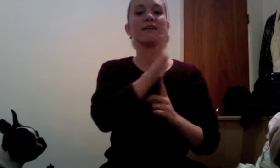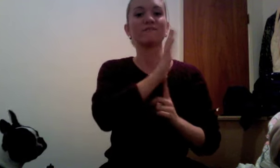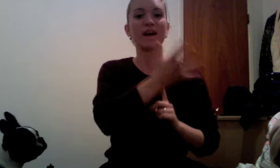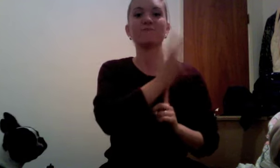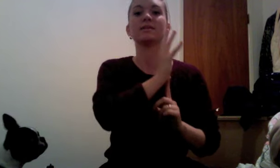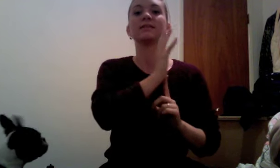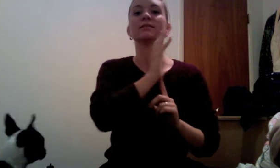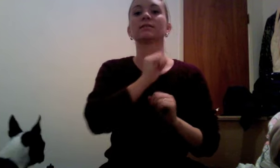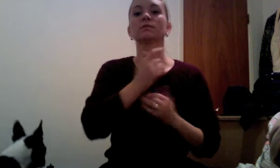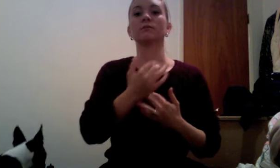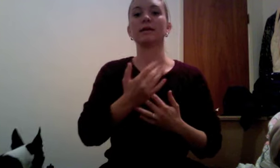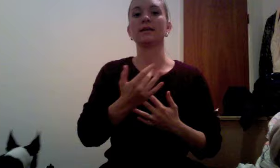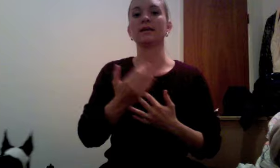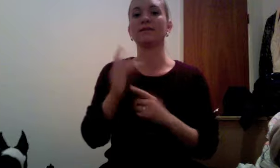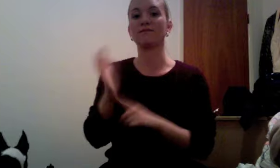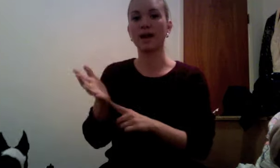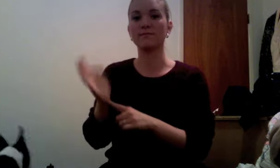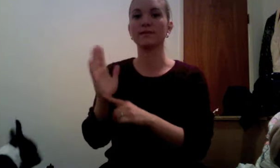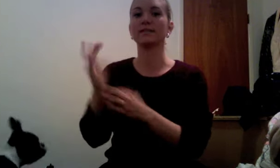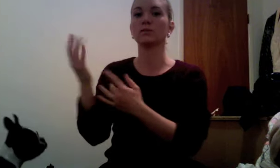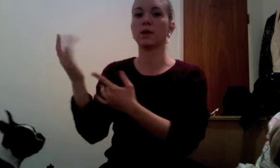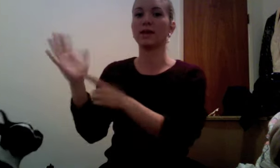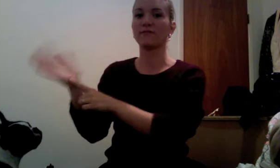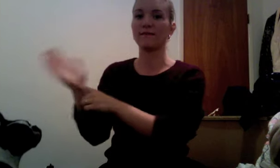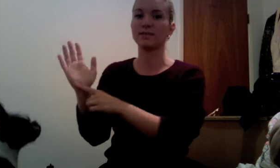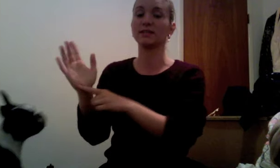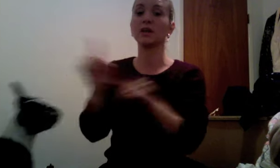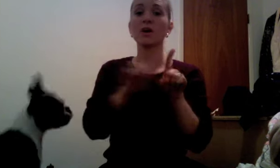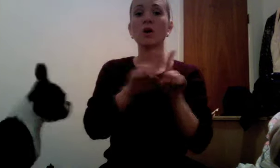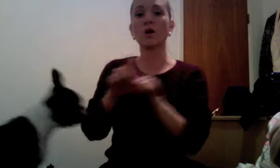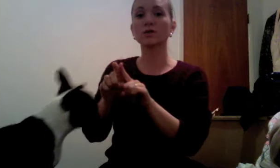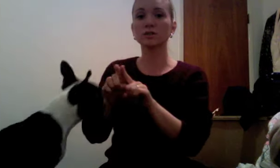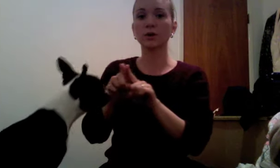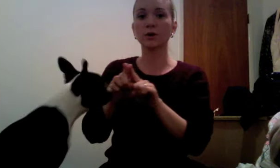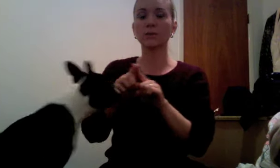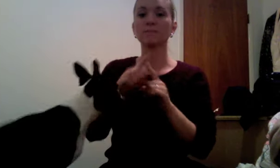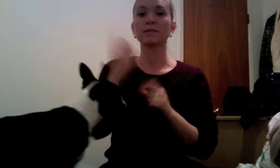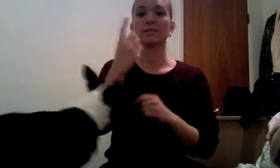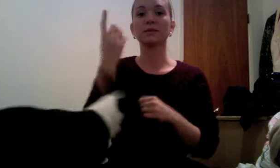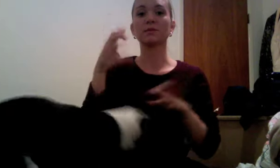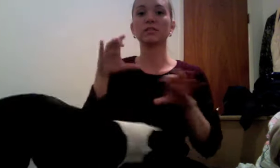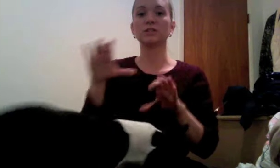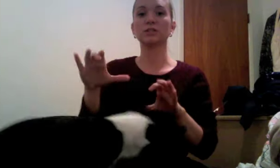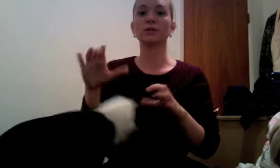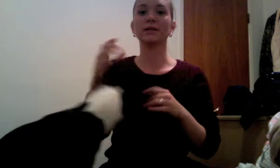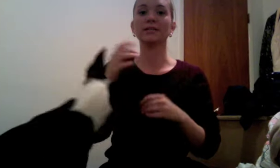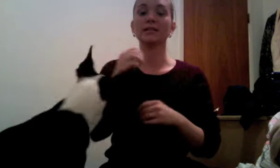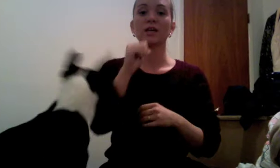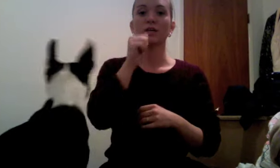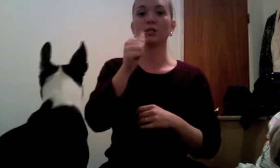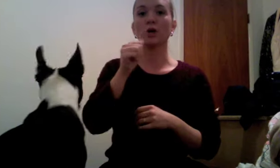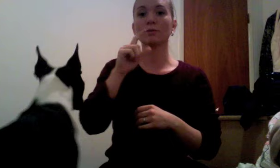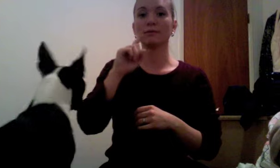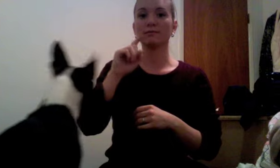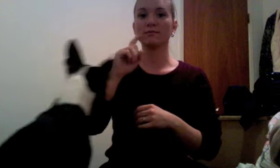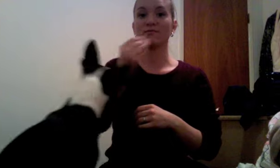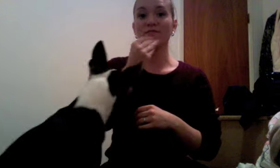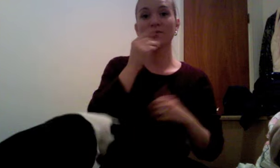5 minutes, wait, 5 minutes, wait, 5 minutes. Also, something to do is don't feed